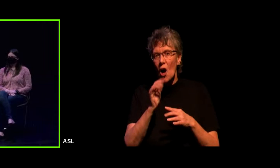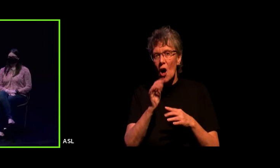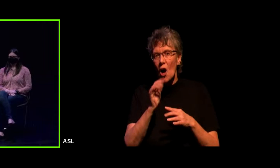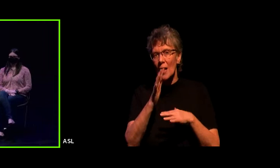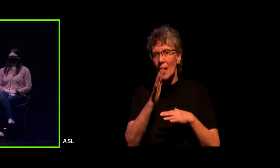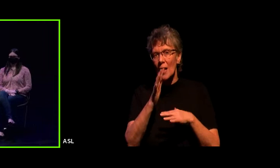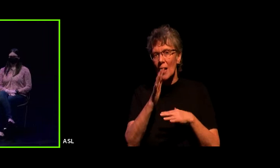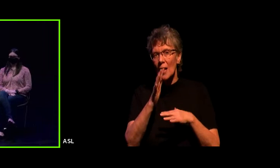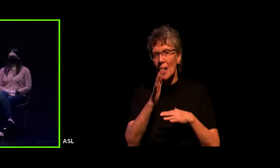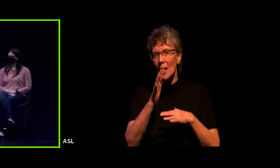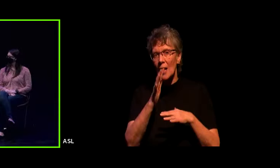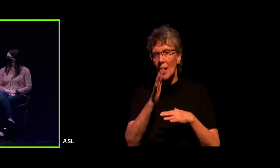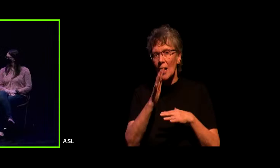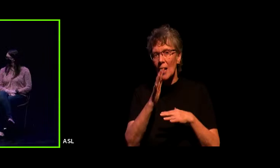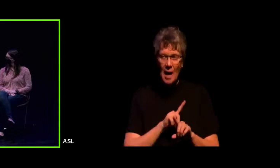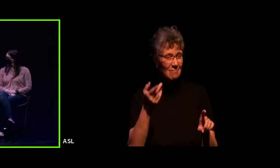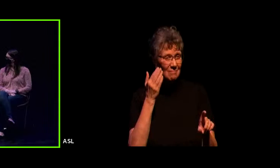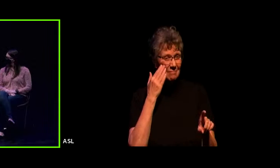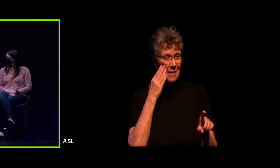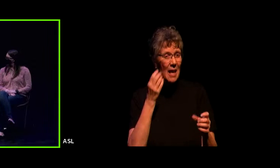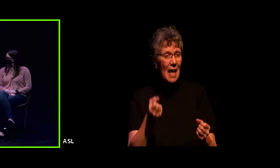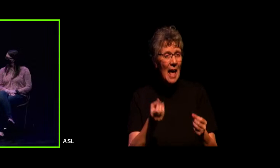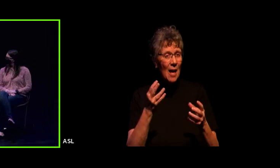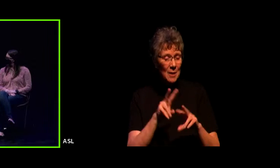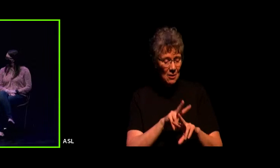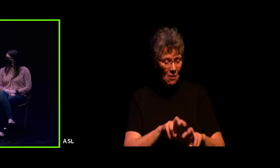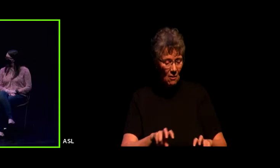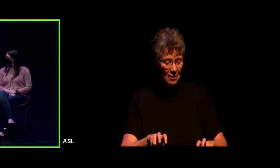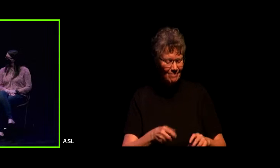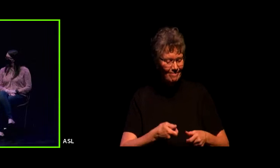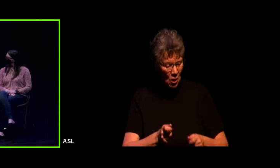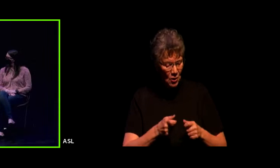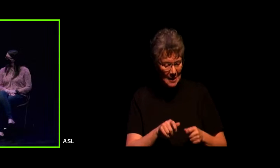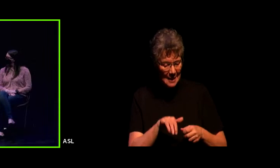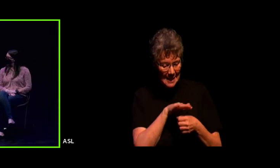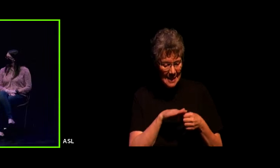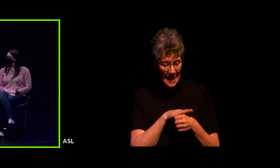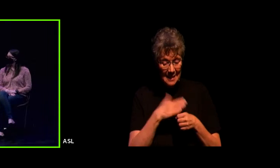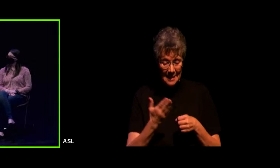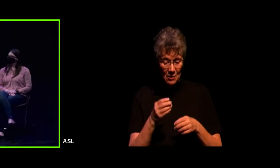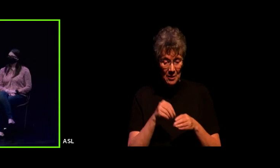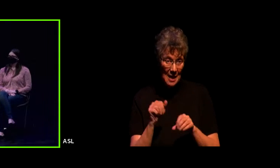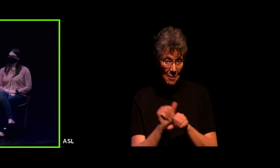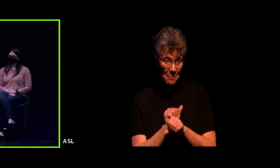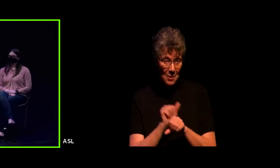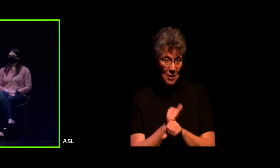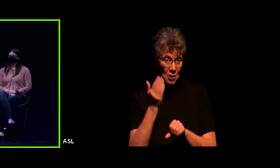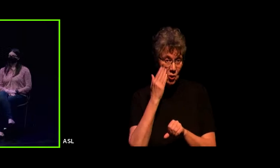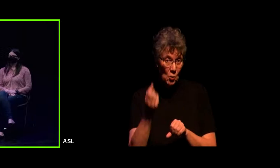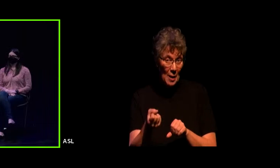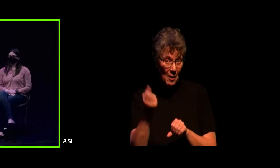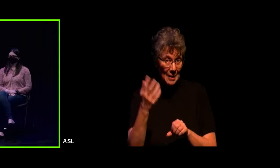know, how many archaeological sites are in the province of Alberta?